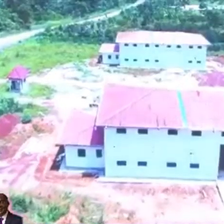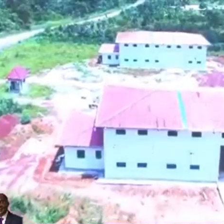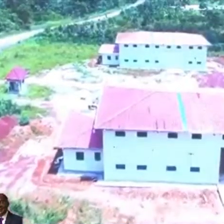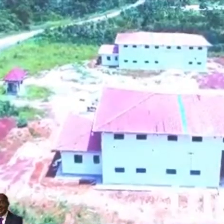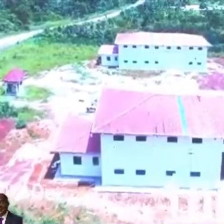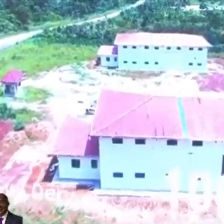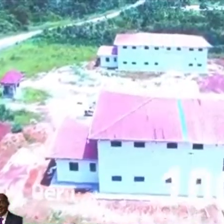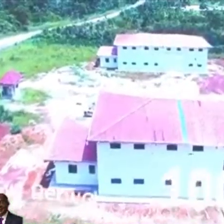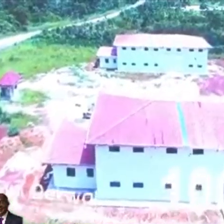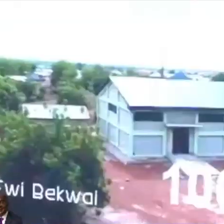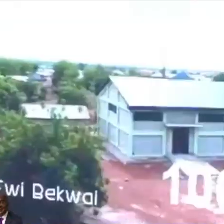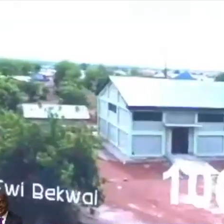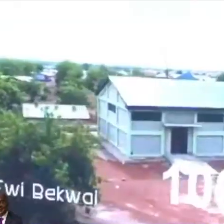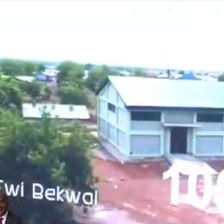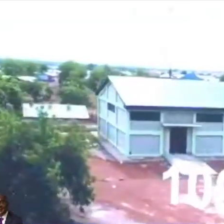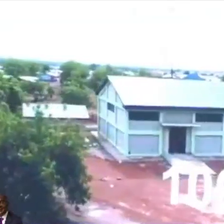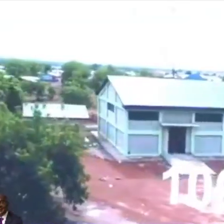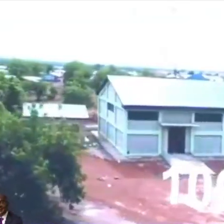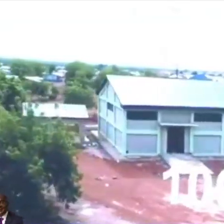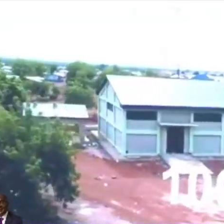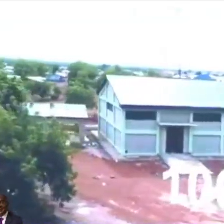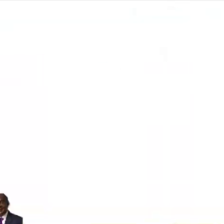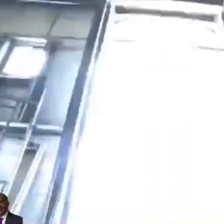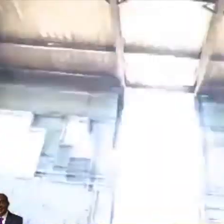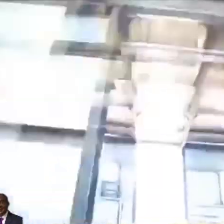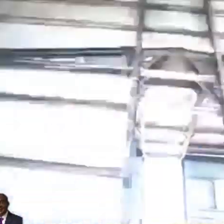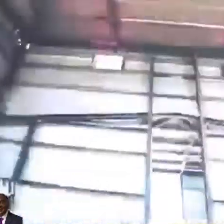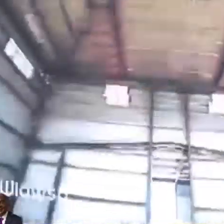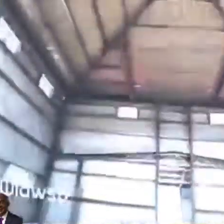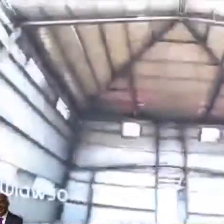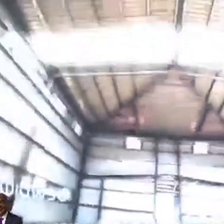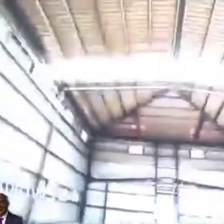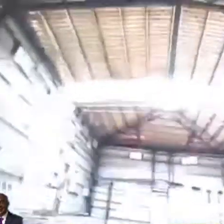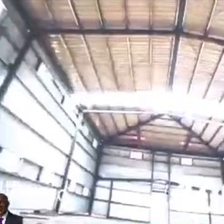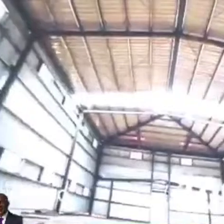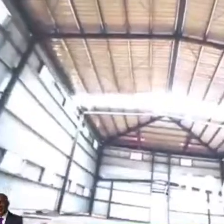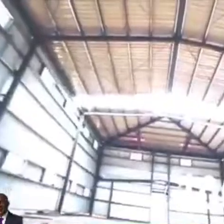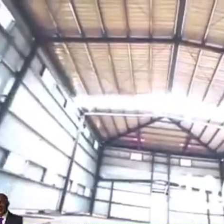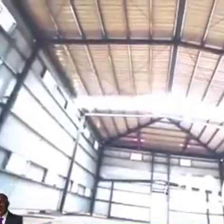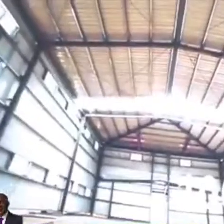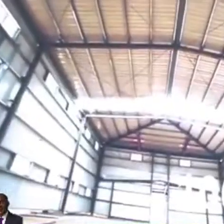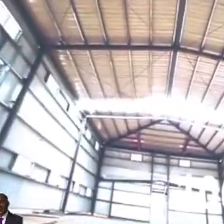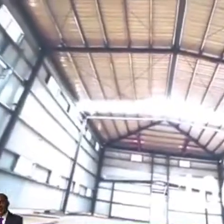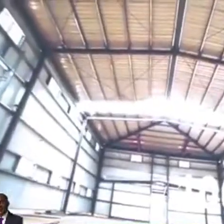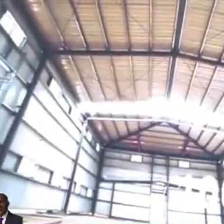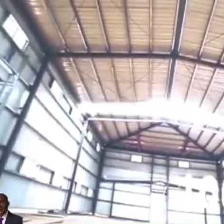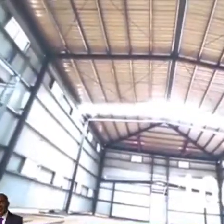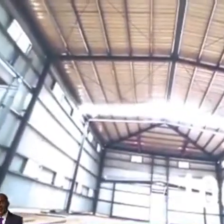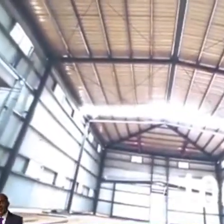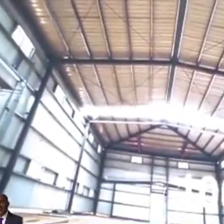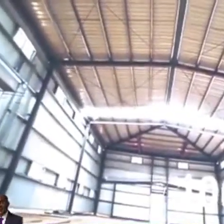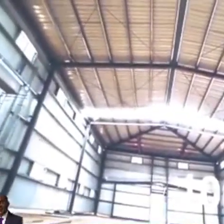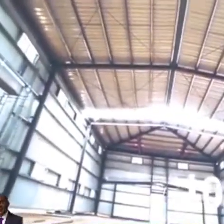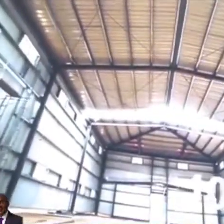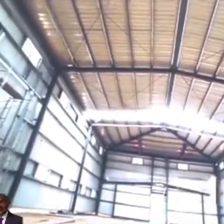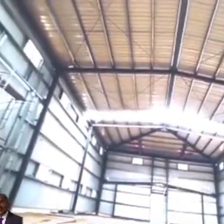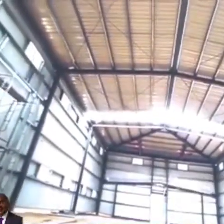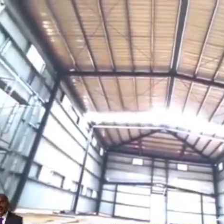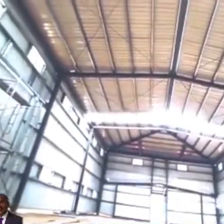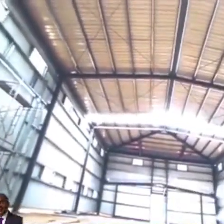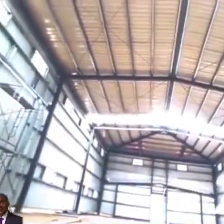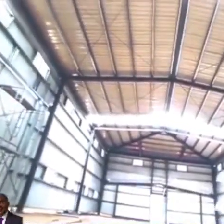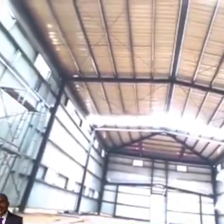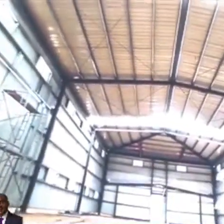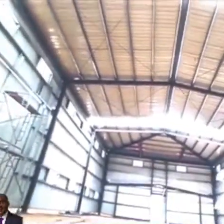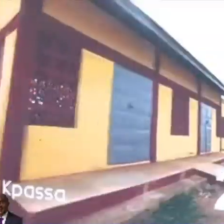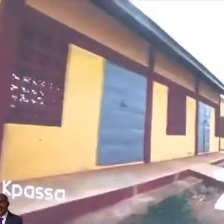plus over 100 warehouses nationwide with an average storage capacity of 100,000 metric tons to